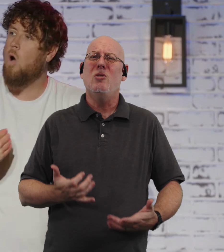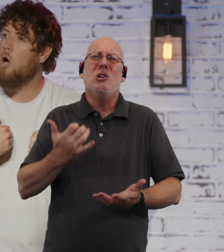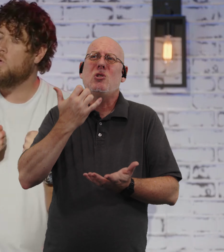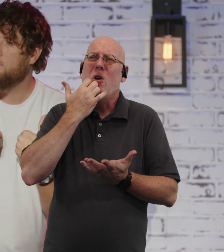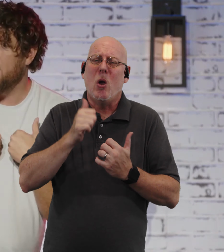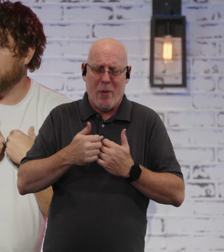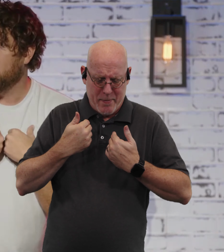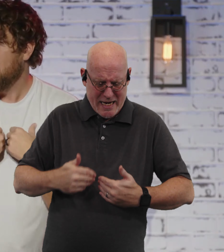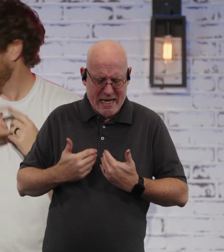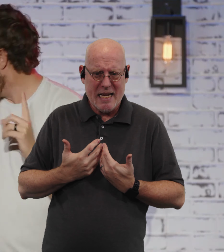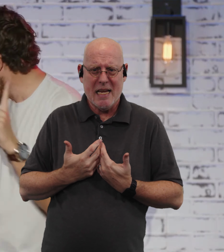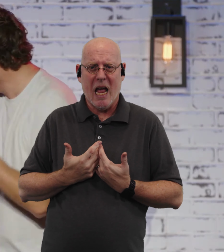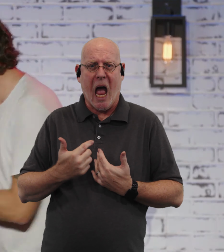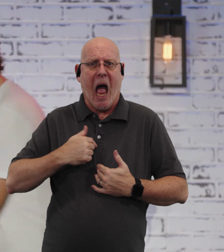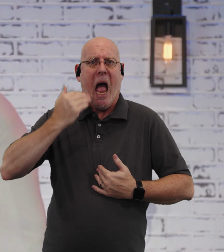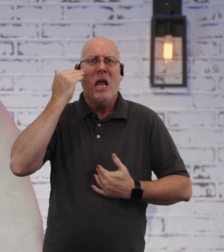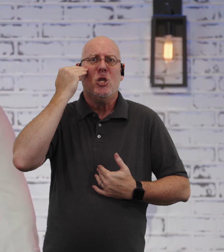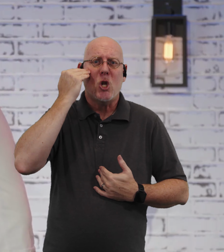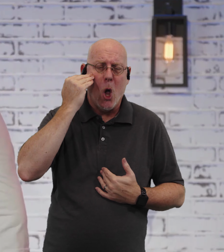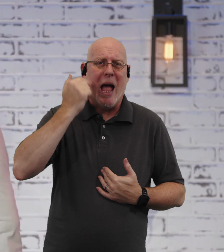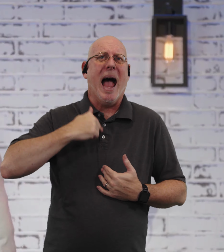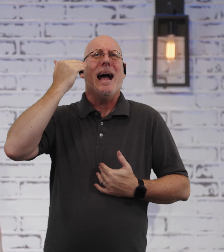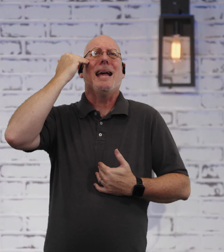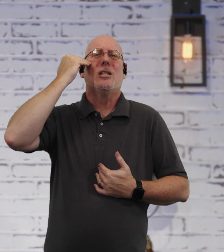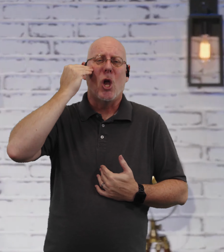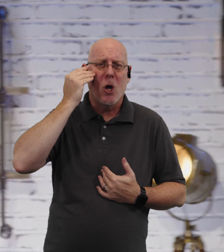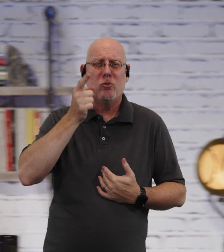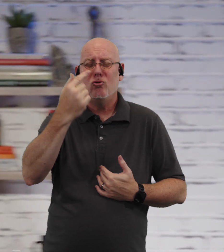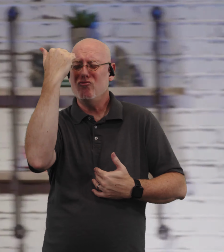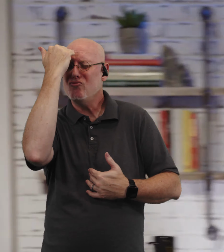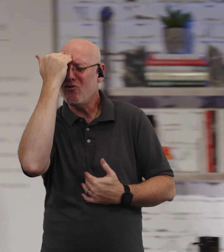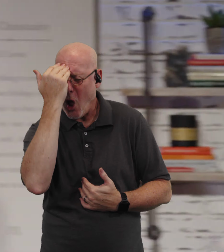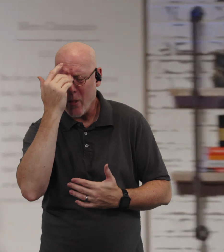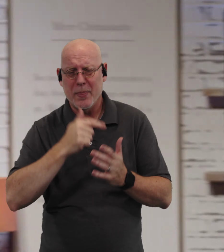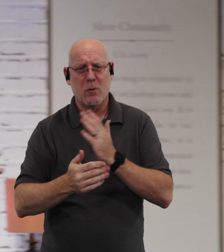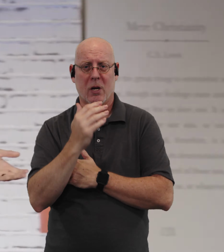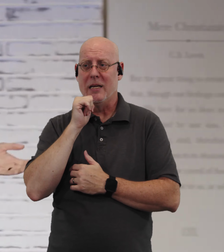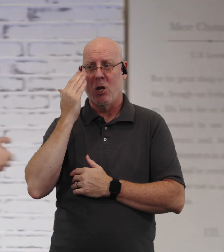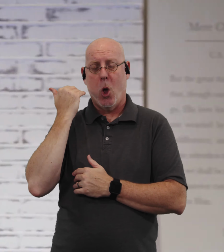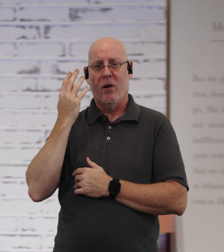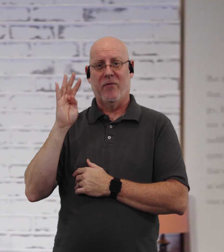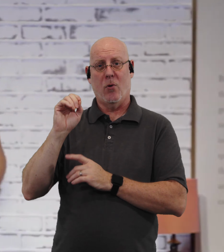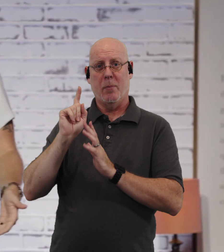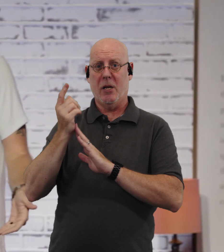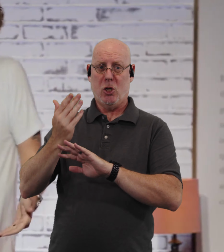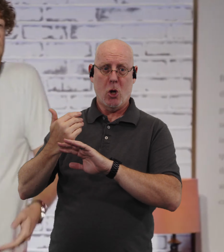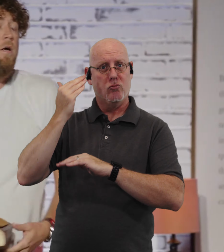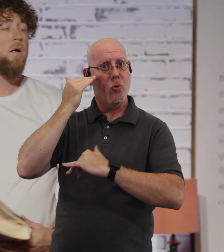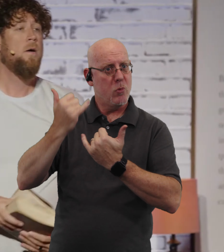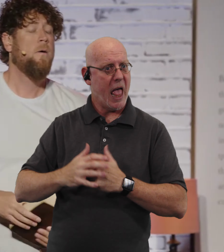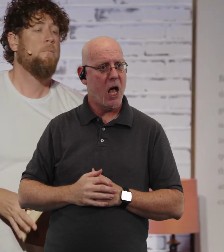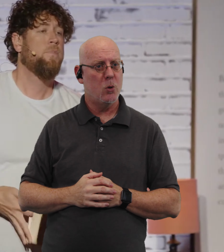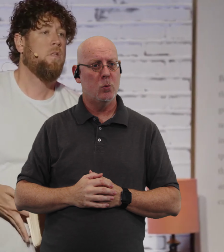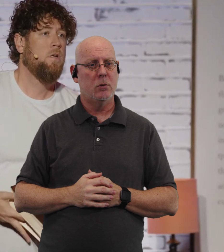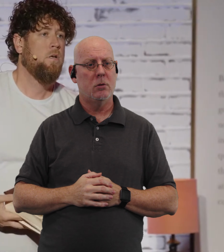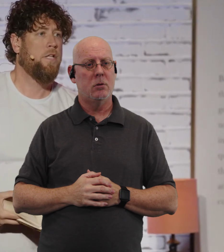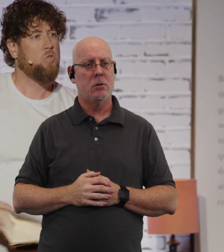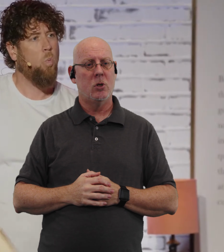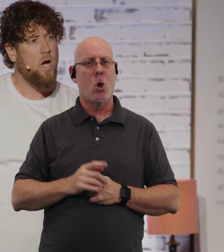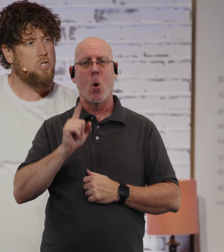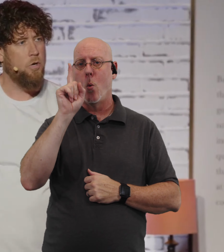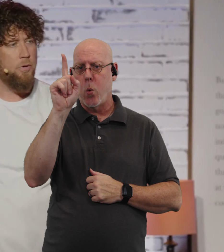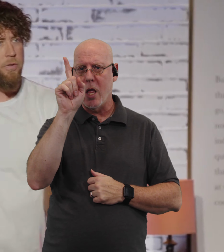What's wrong with me? Right. I know, you know this morning, if you didn't know 40 minutes ago, you know now